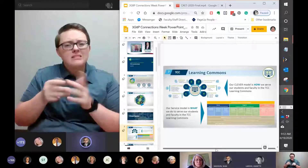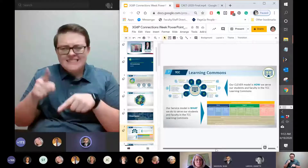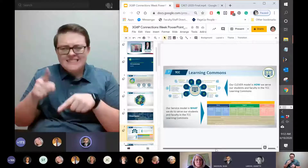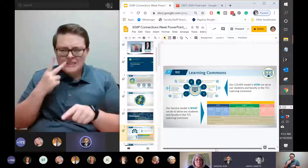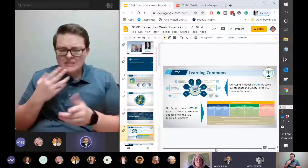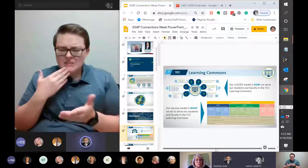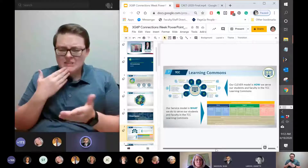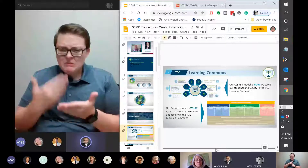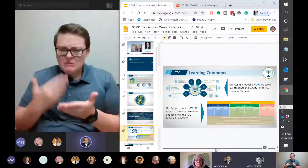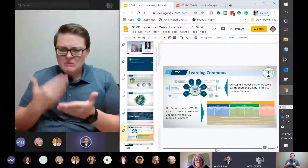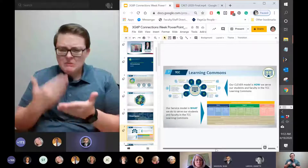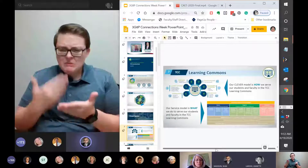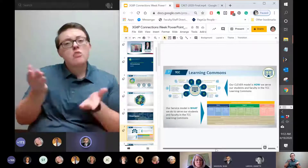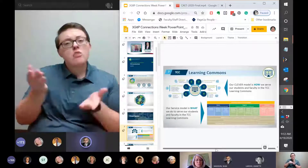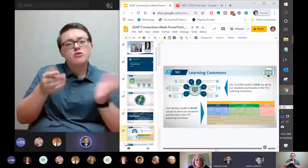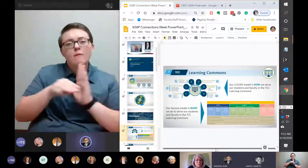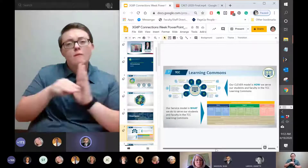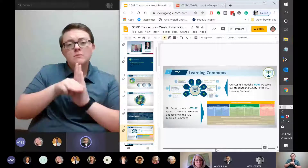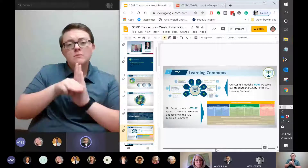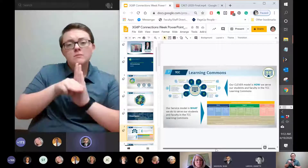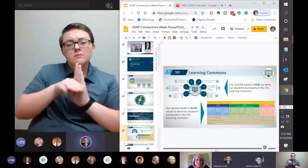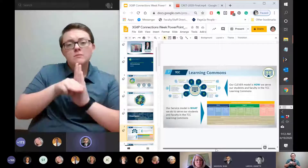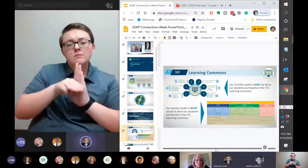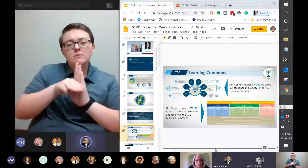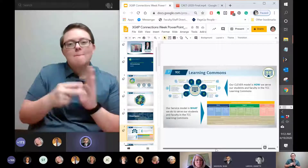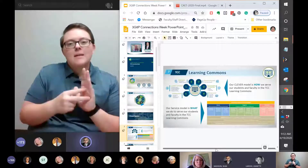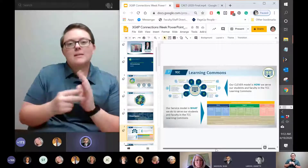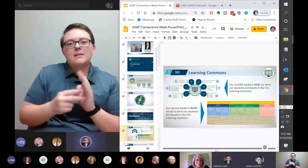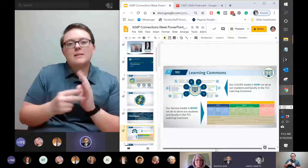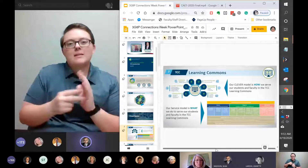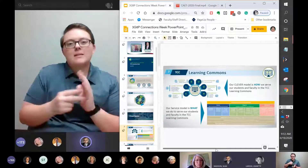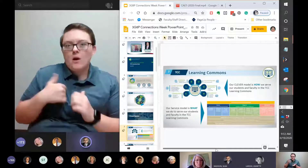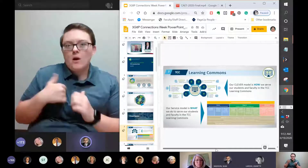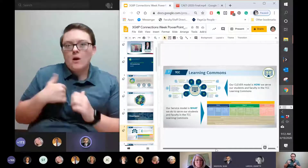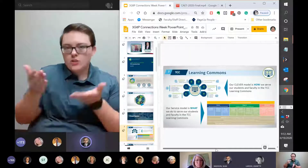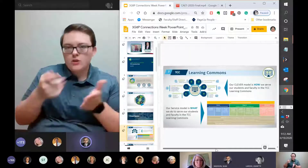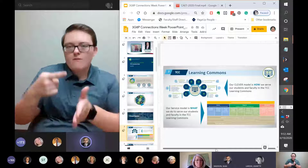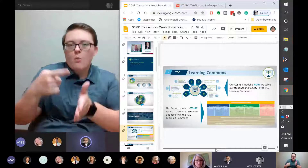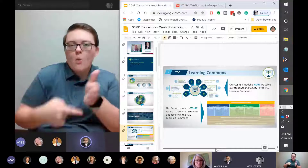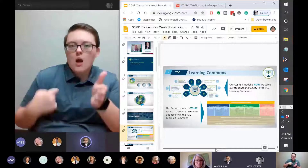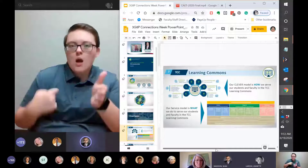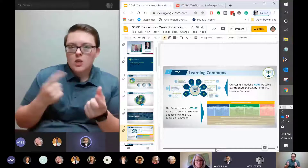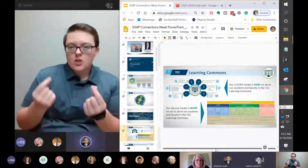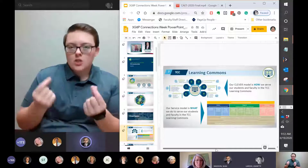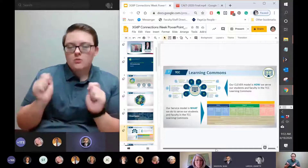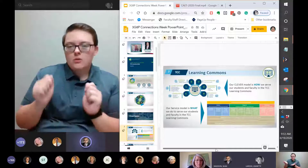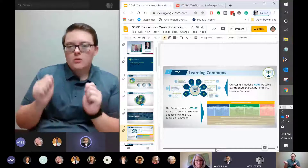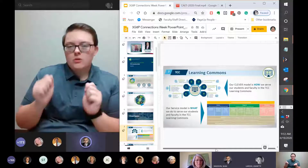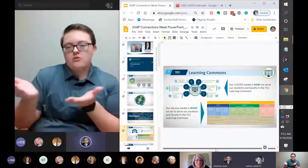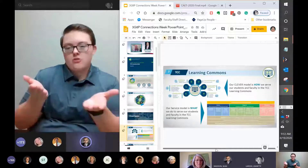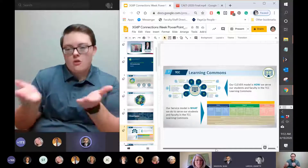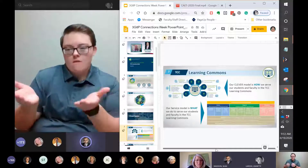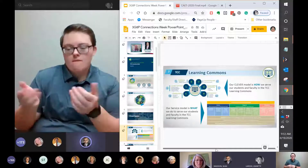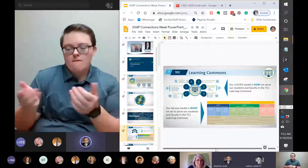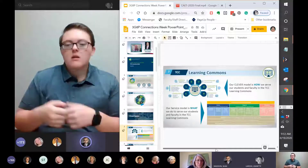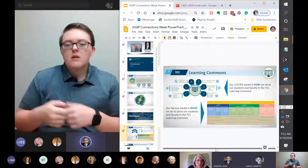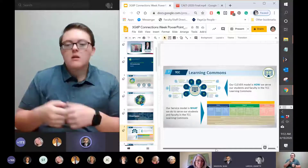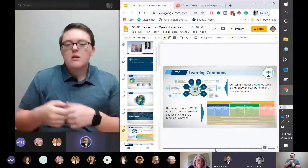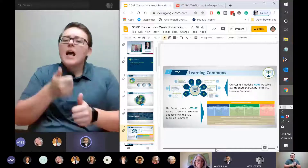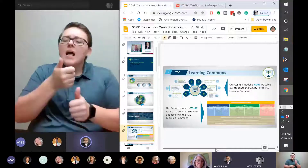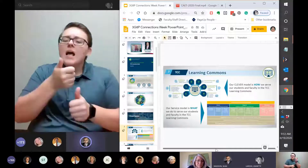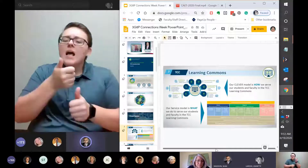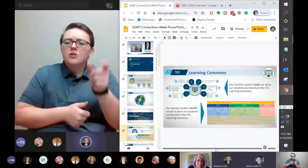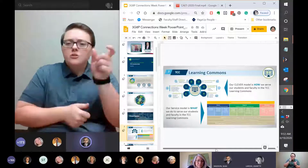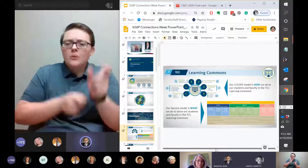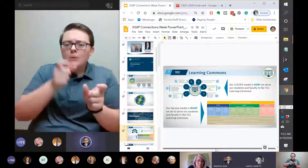do to serve our students. And each layer of the service model provides an approach by which